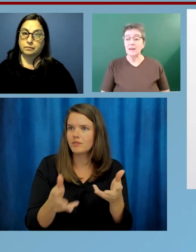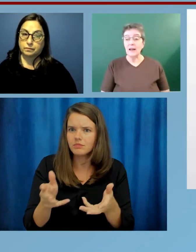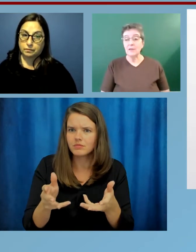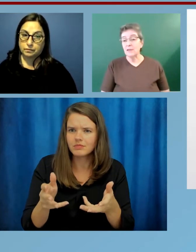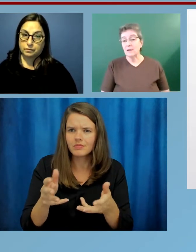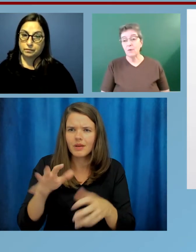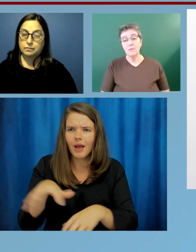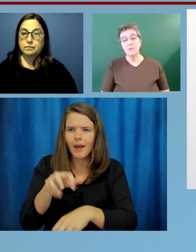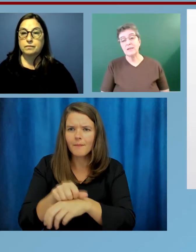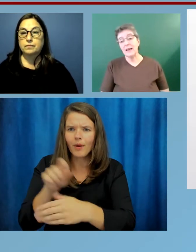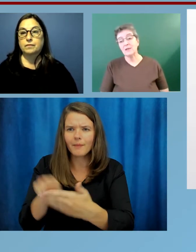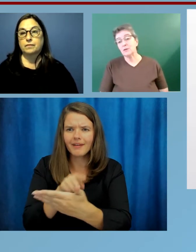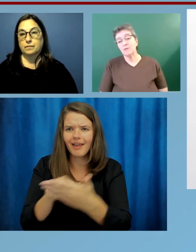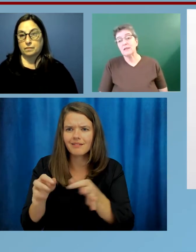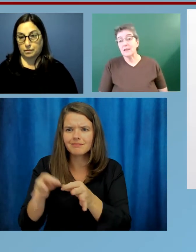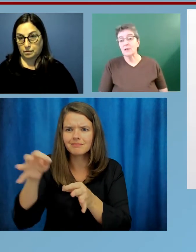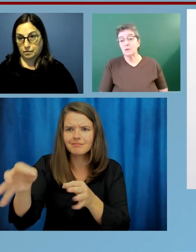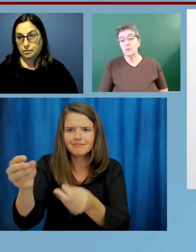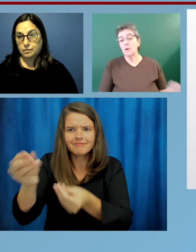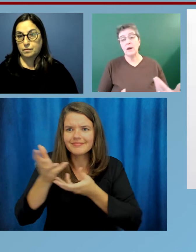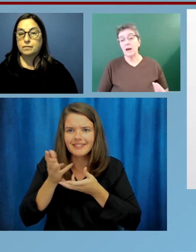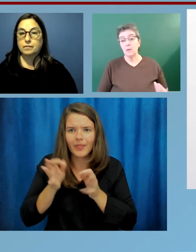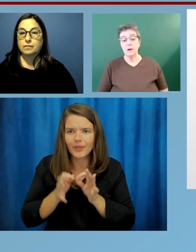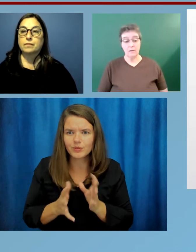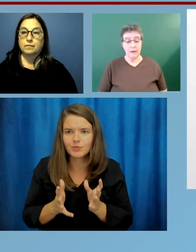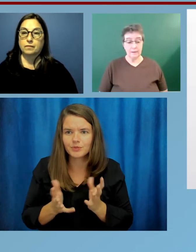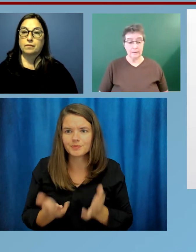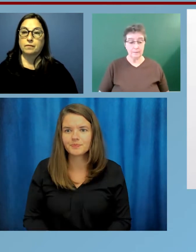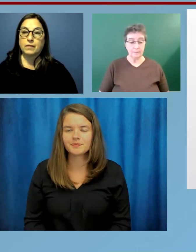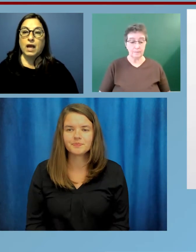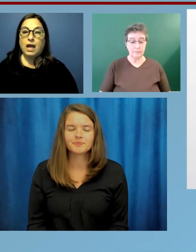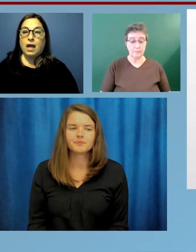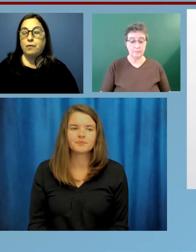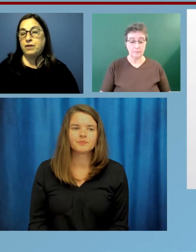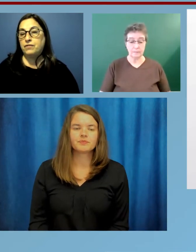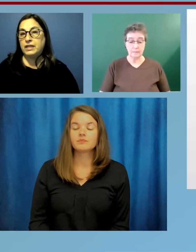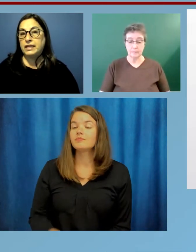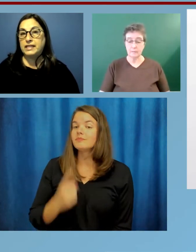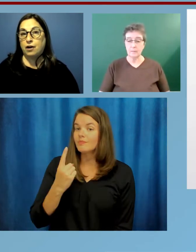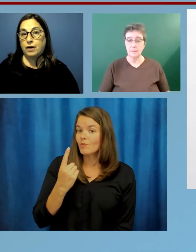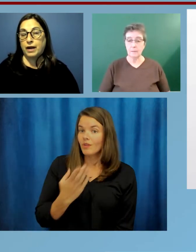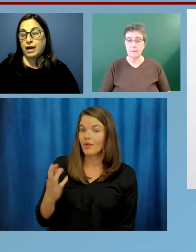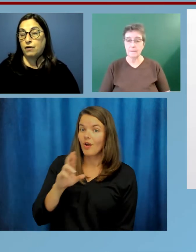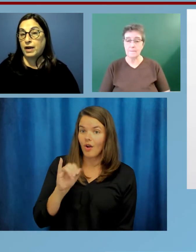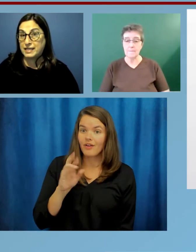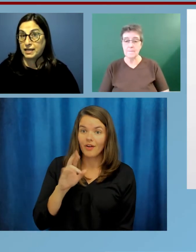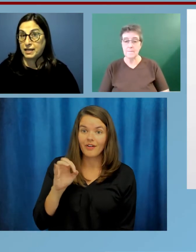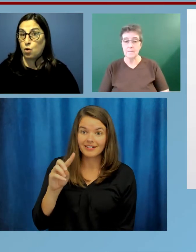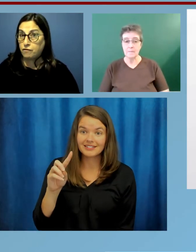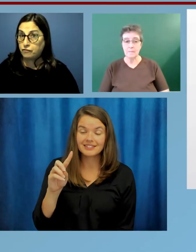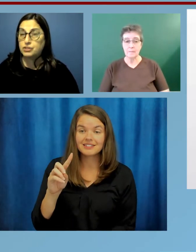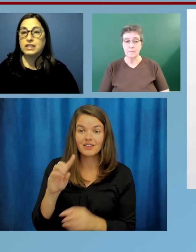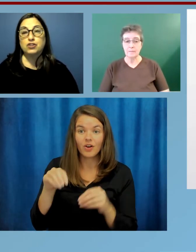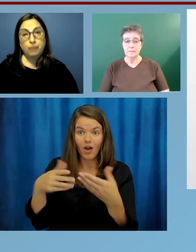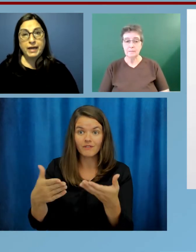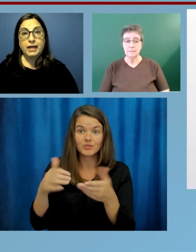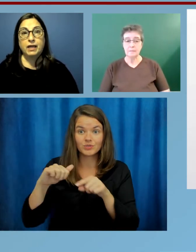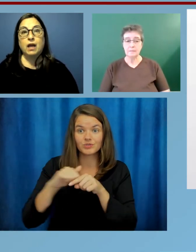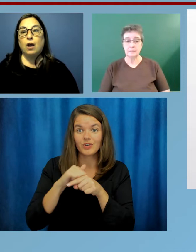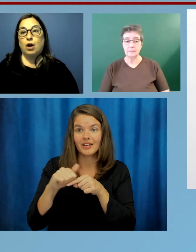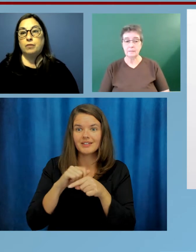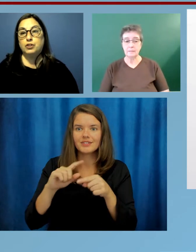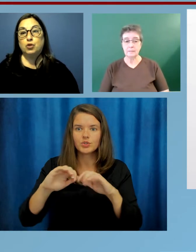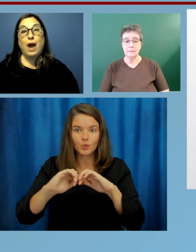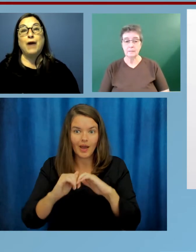suddenly finding out that the appointment was canceled or rescheduled and we were not aware of that. And one of the things RIRID offers is